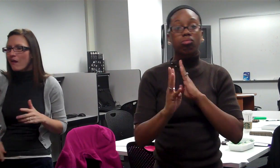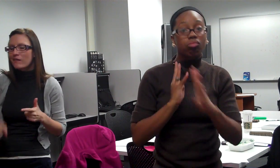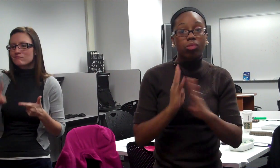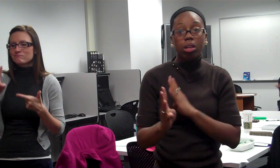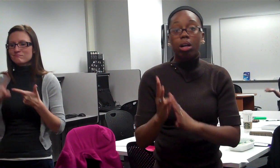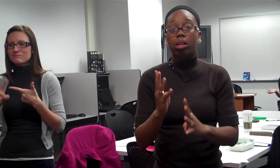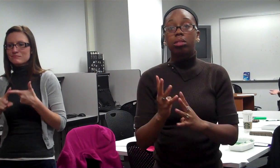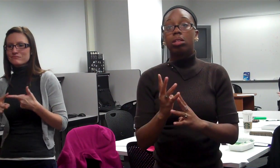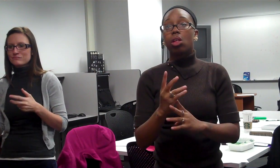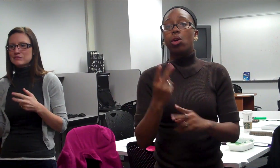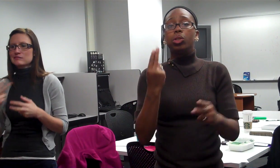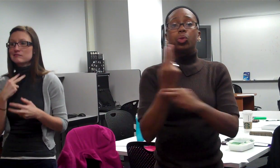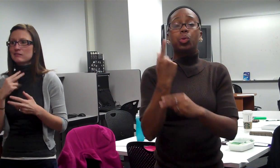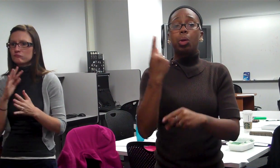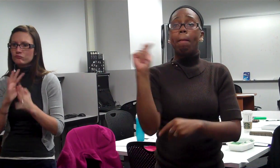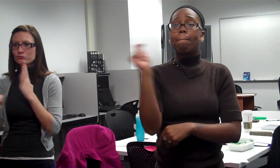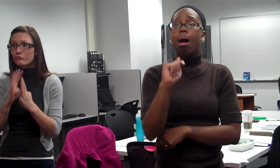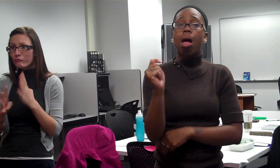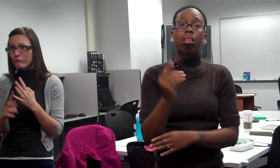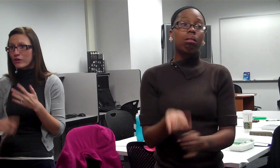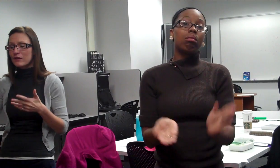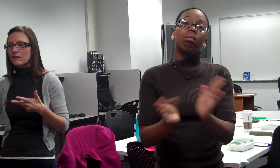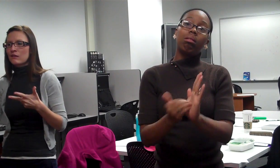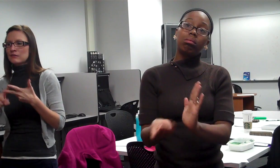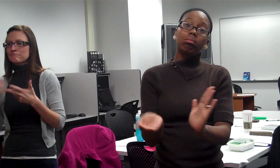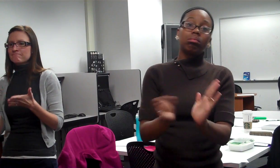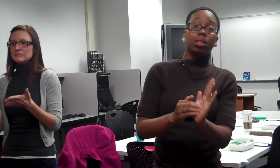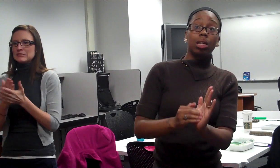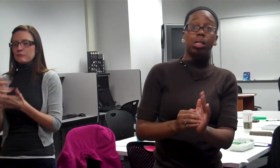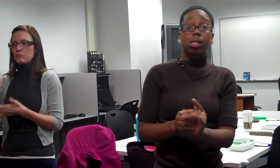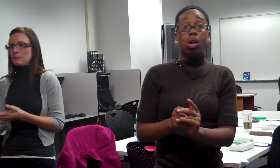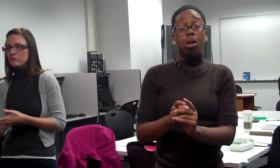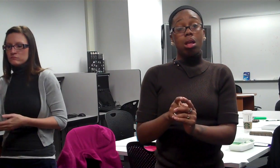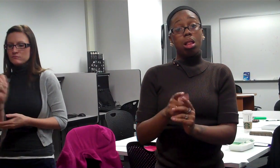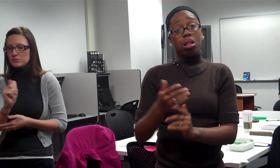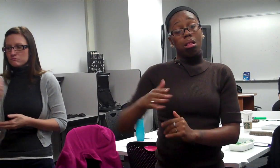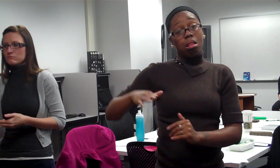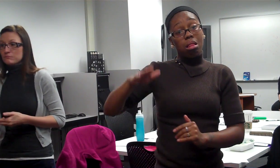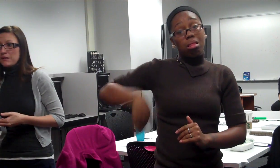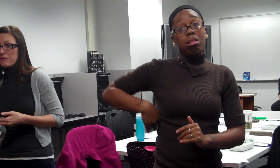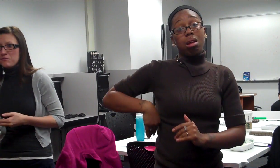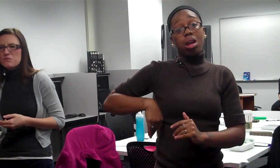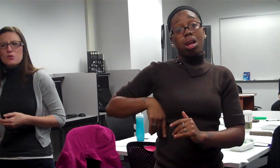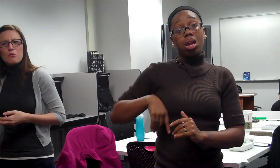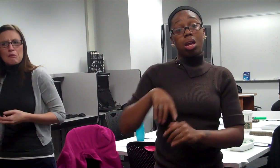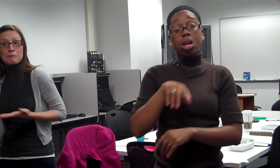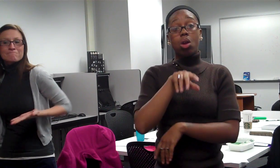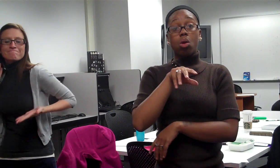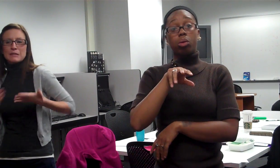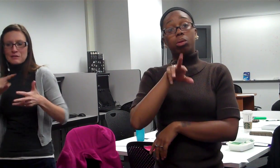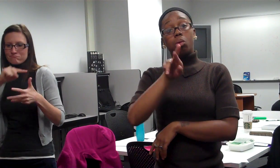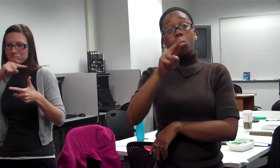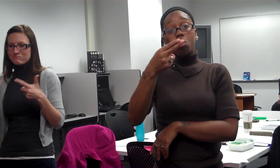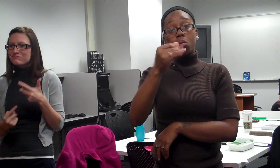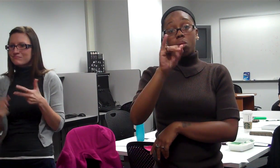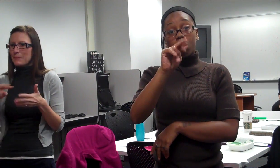a million times on the road, we would be late to our destination up in Rhinelander, Wisconsin.